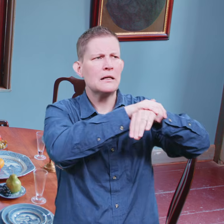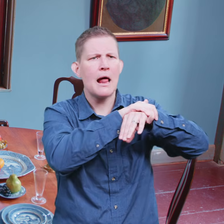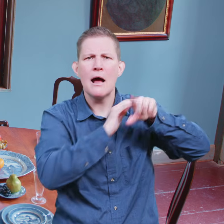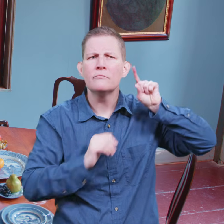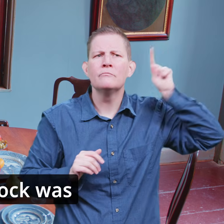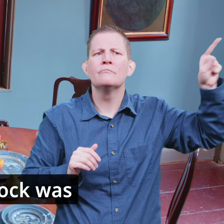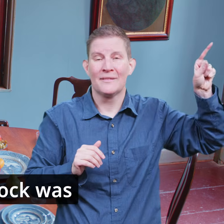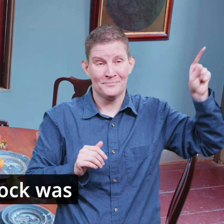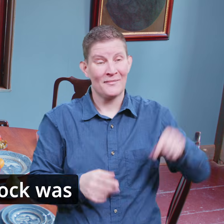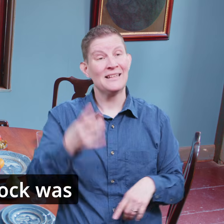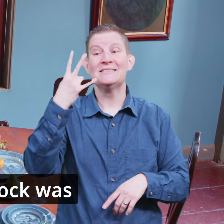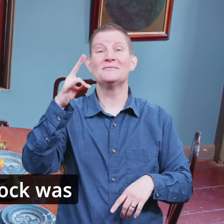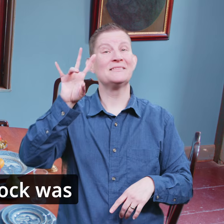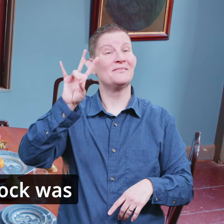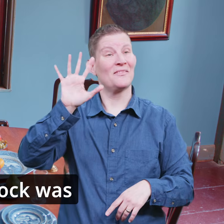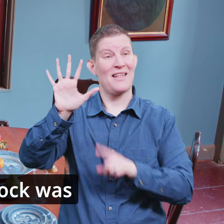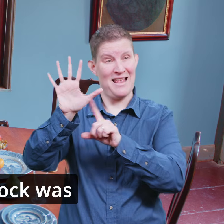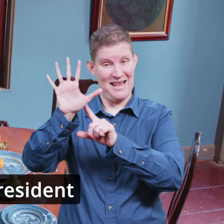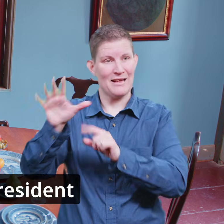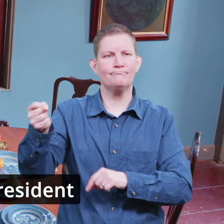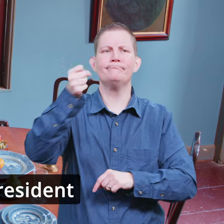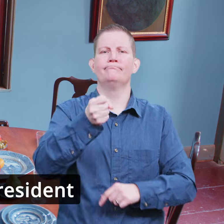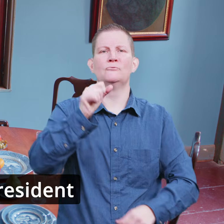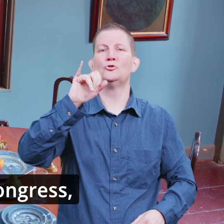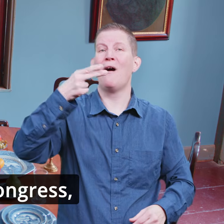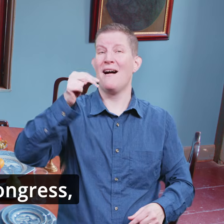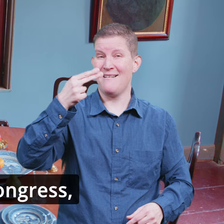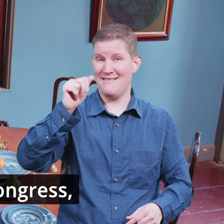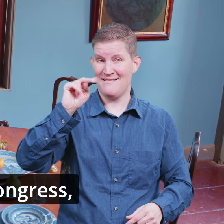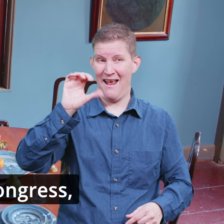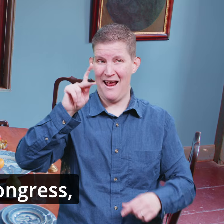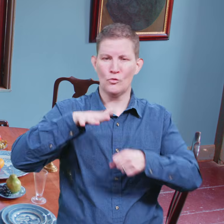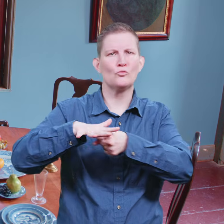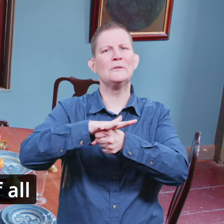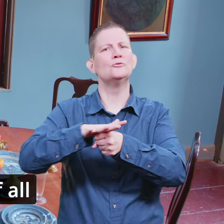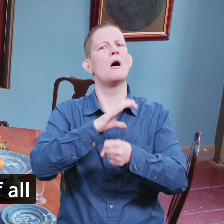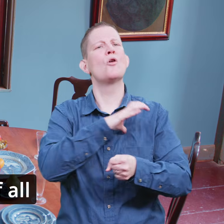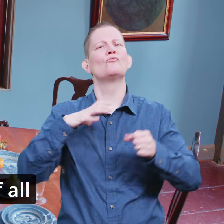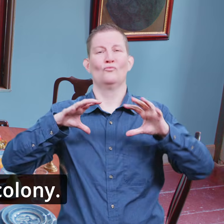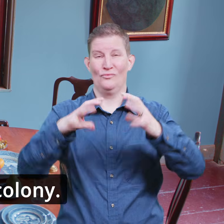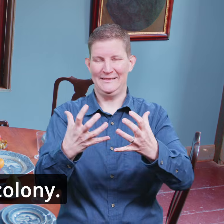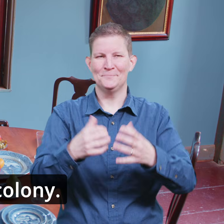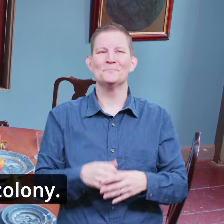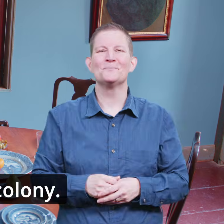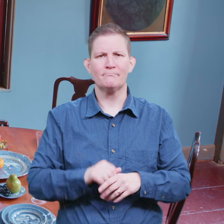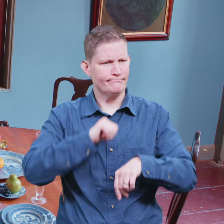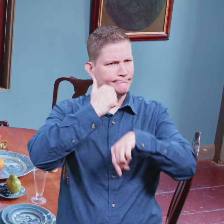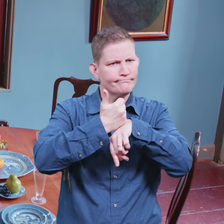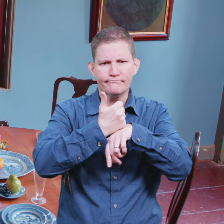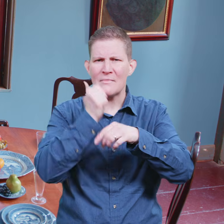England. In 1775, John Hancock was chosen to be the president of the Provincial Congress, the meeting of all the towns in the